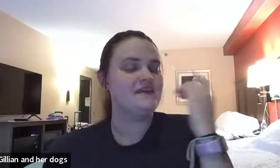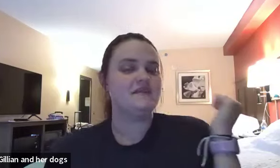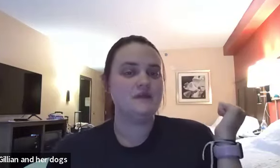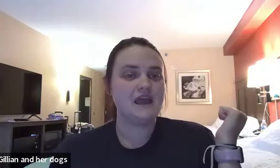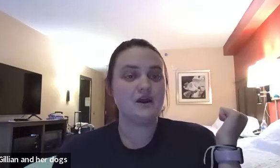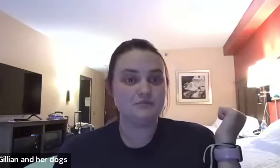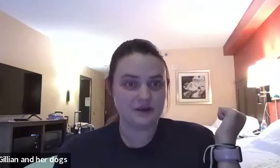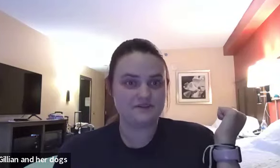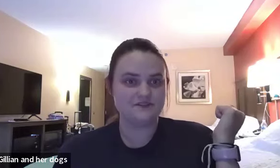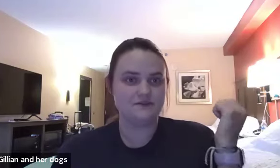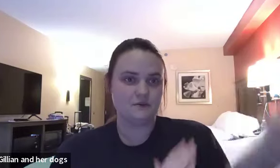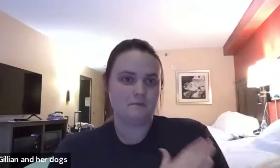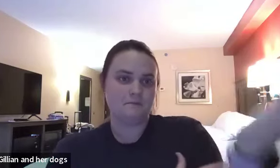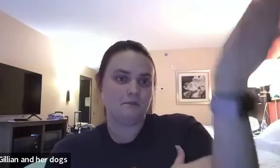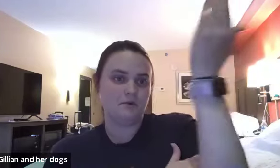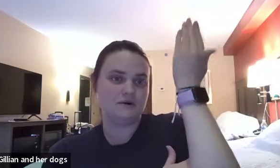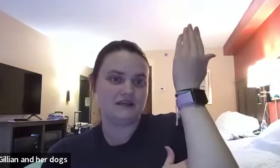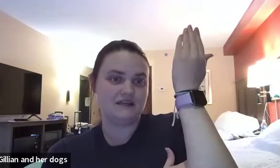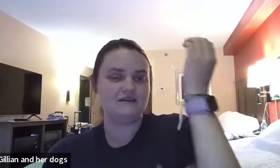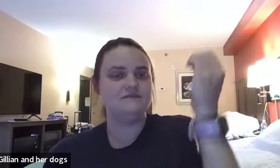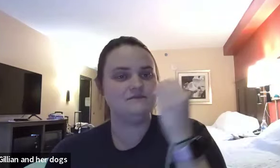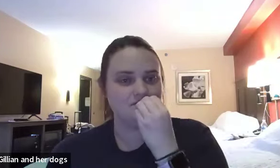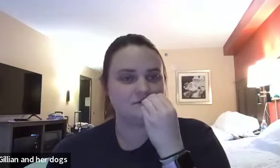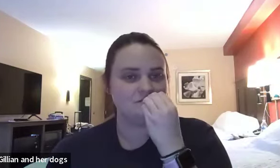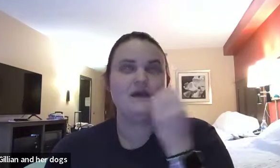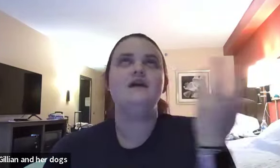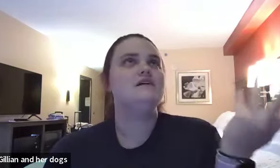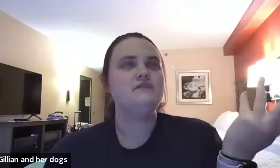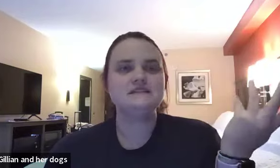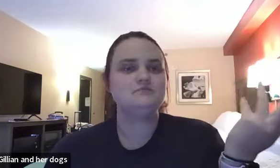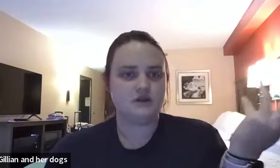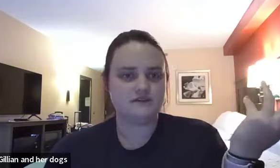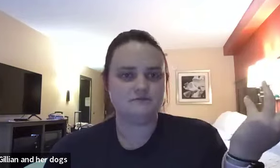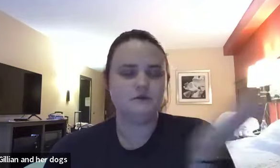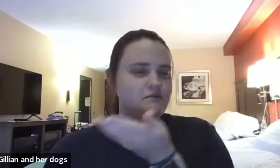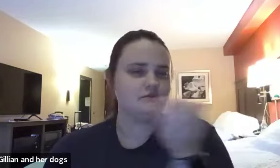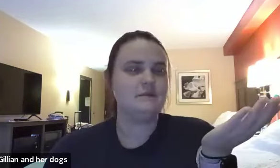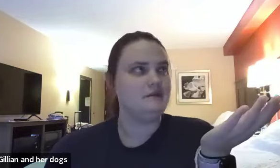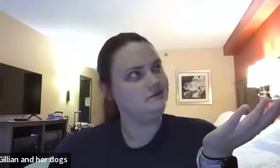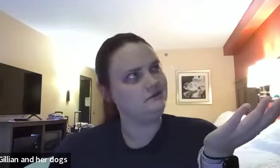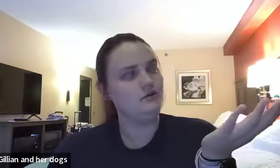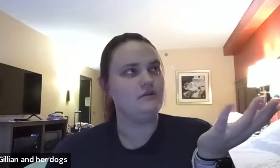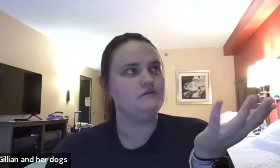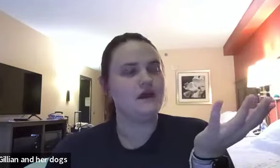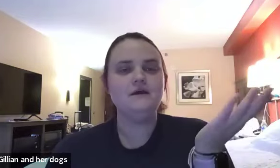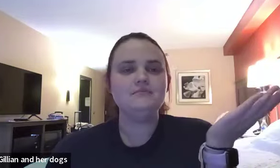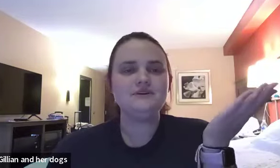Then we had our breakfast food, morning food. Love how I said breakfast food. You call it that, but